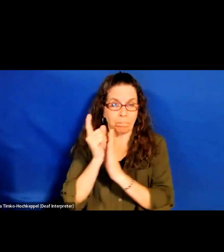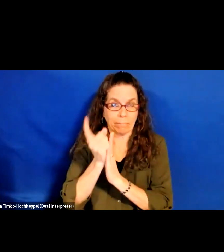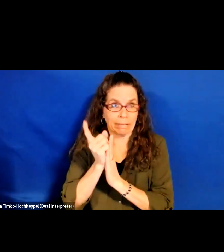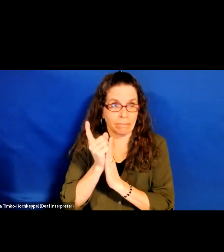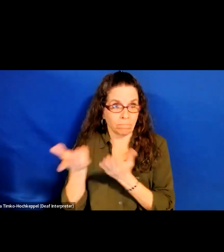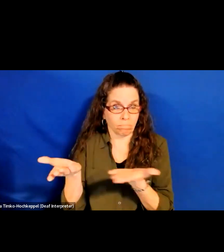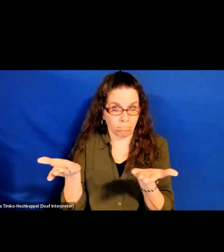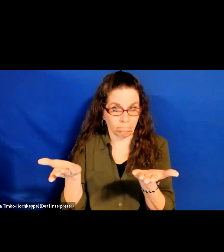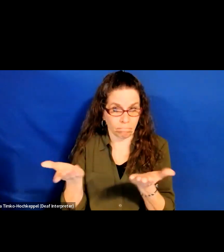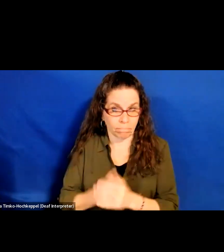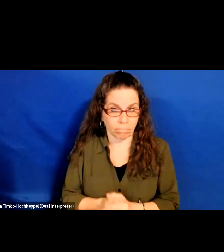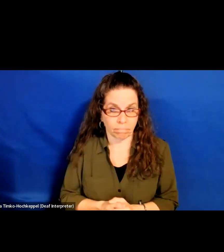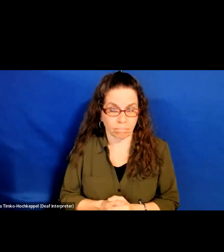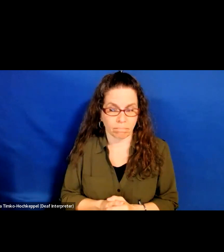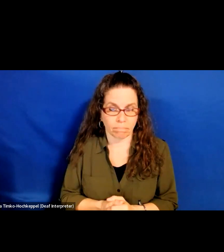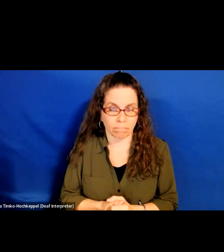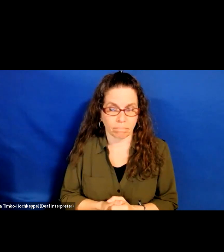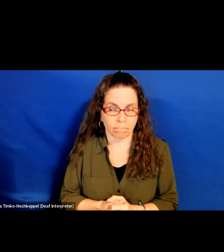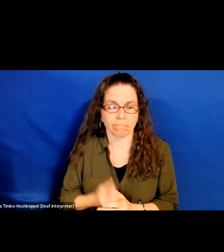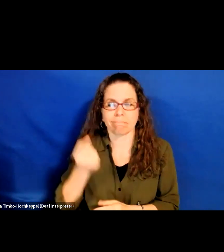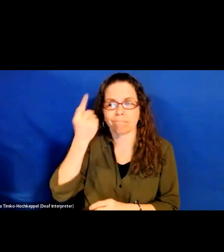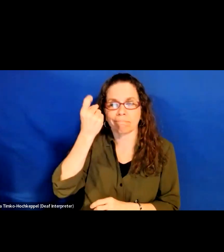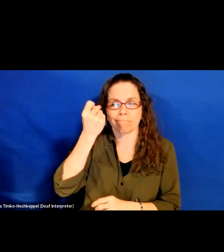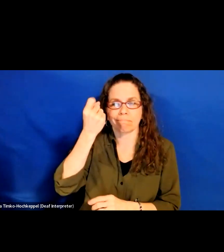grammatical and capitalization fixes?